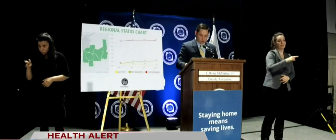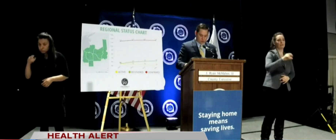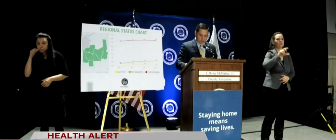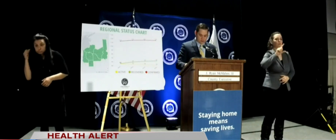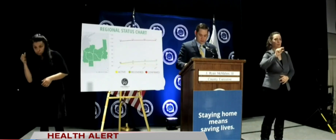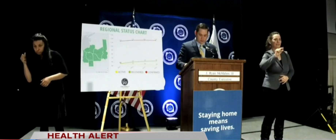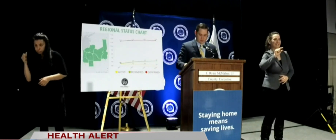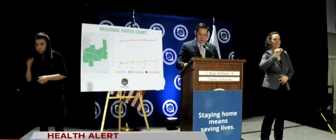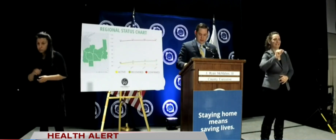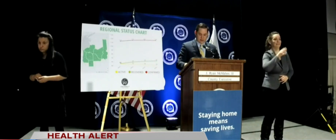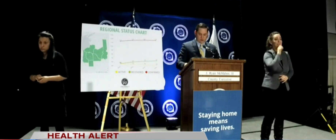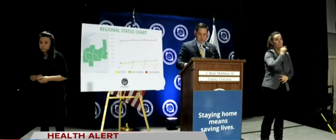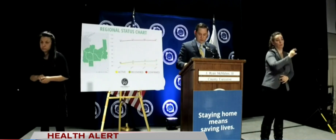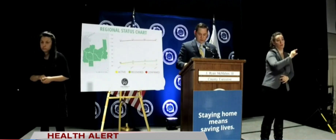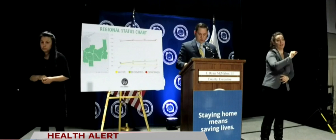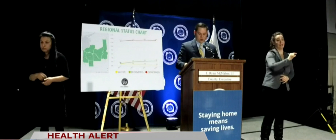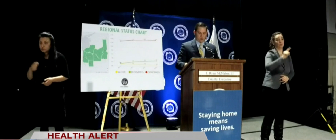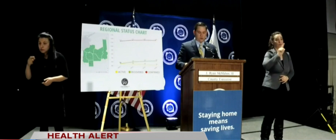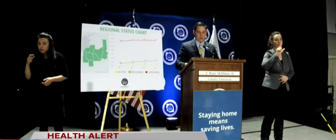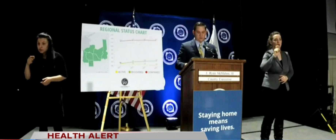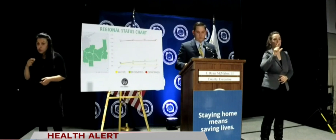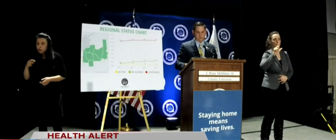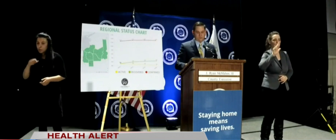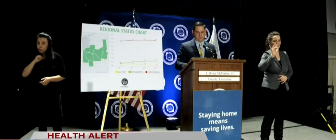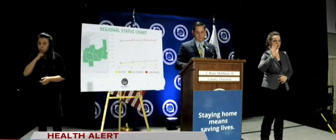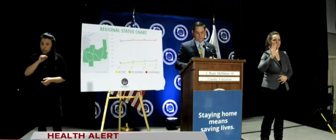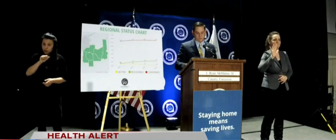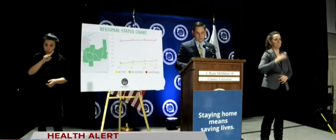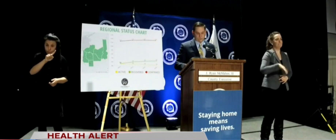in their 20s, 93 in their 30s,